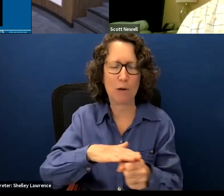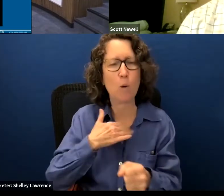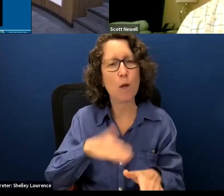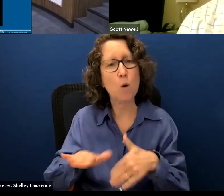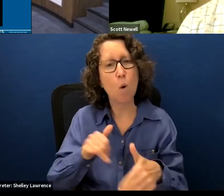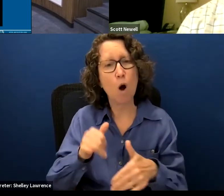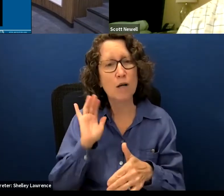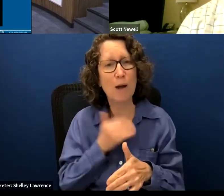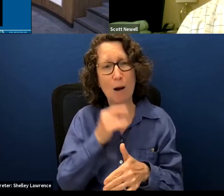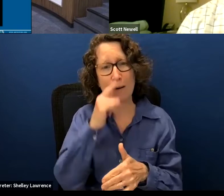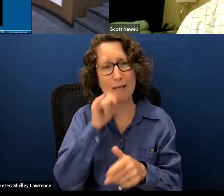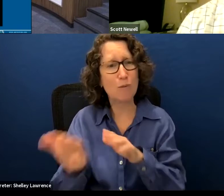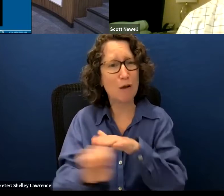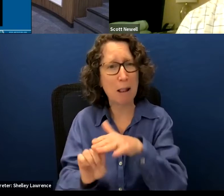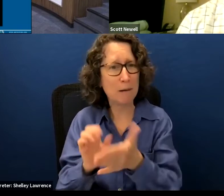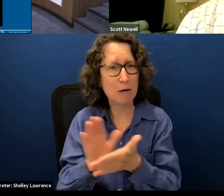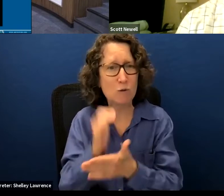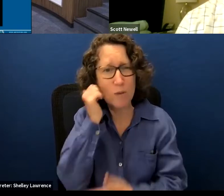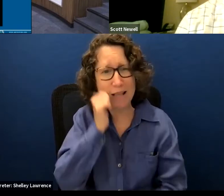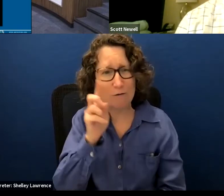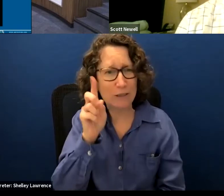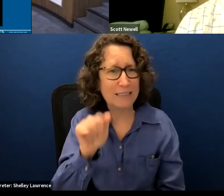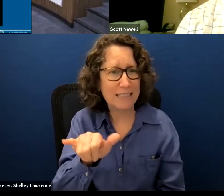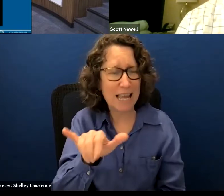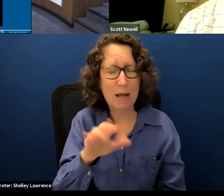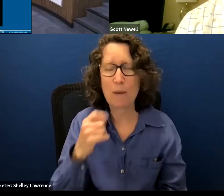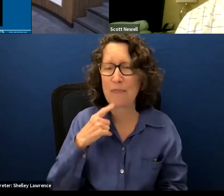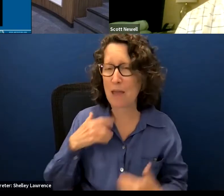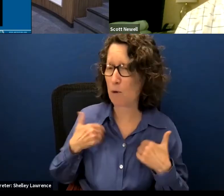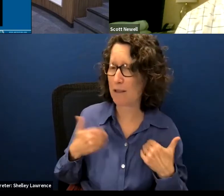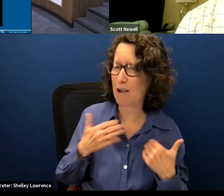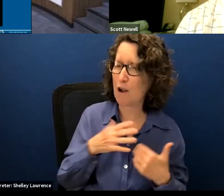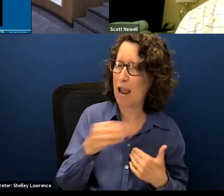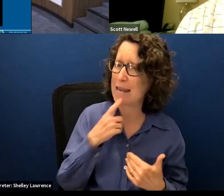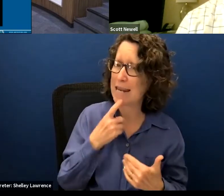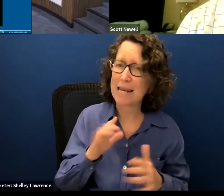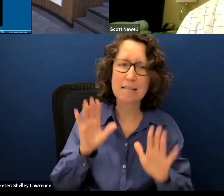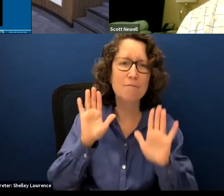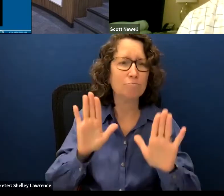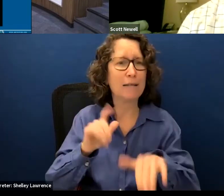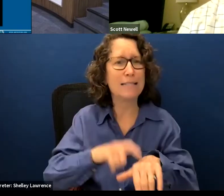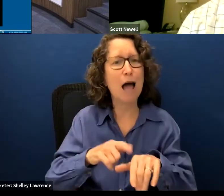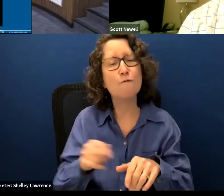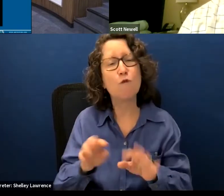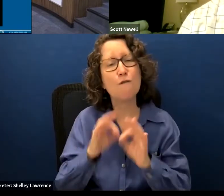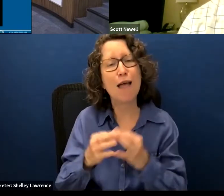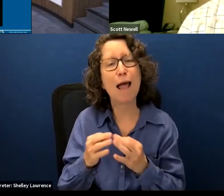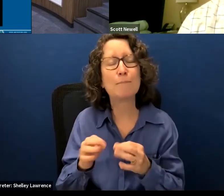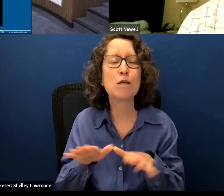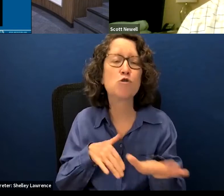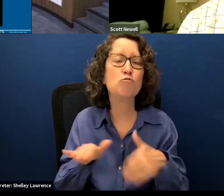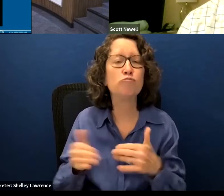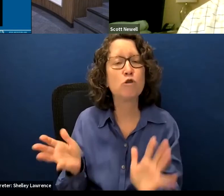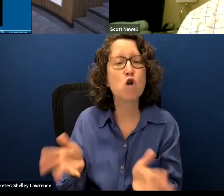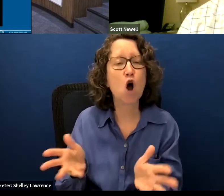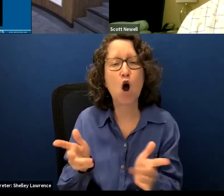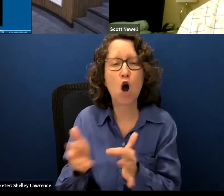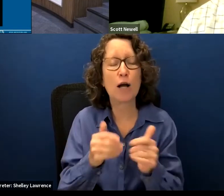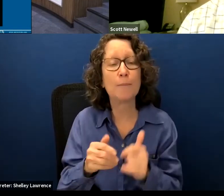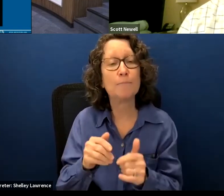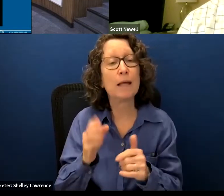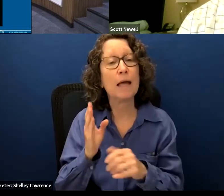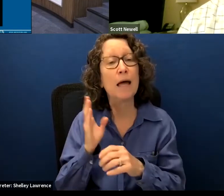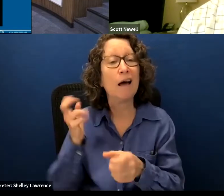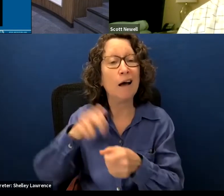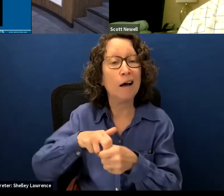our kids to their elementary school every day when they were younger, and it's an incredible time for families to bond. The bus rides many